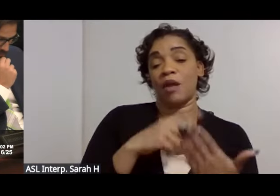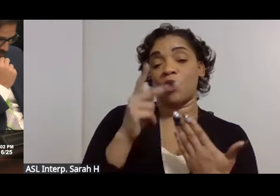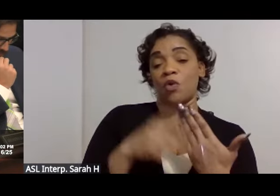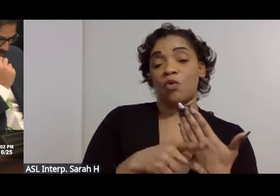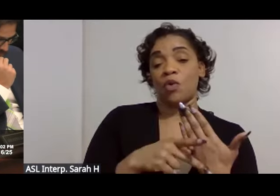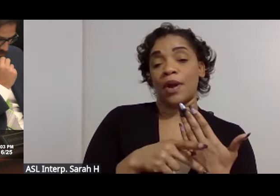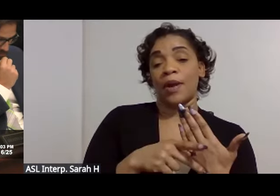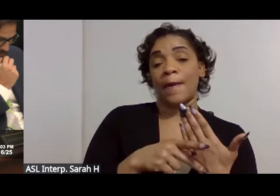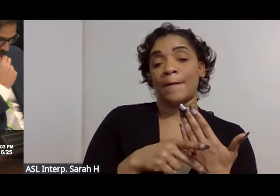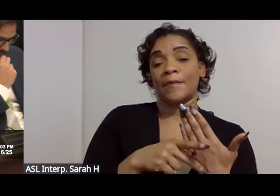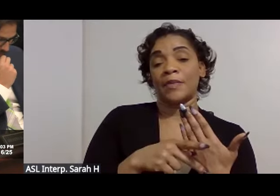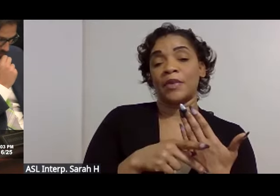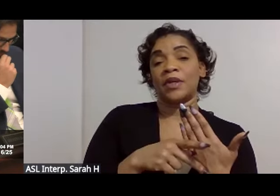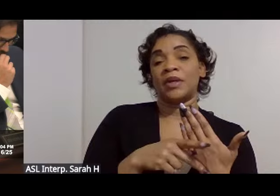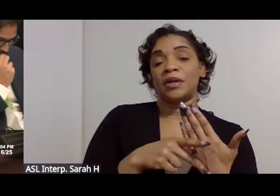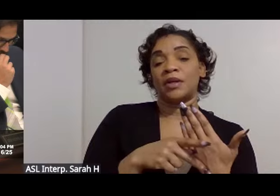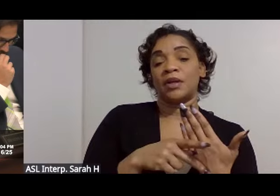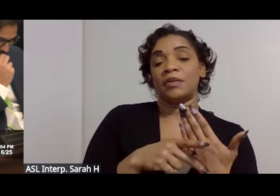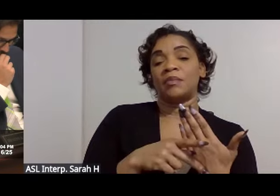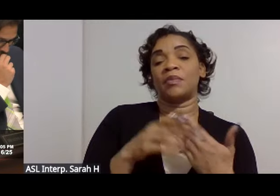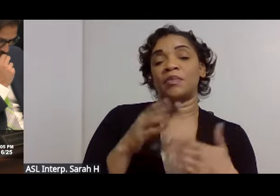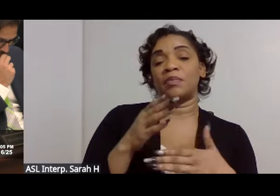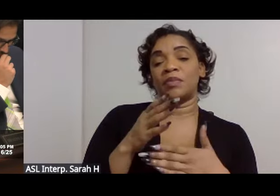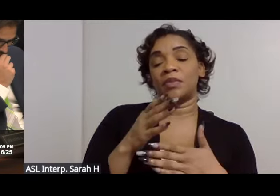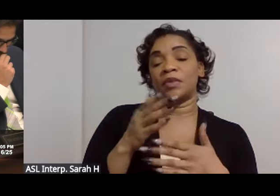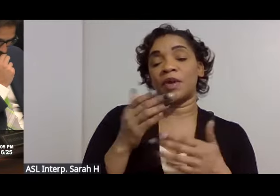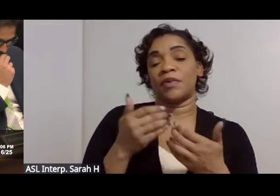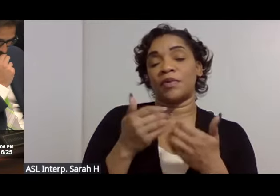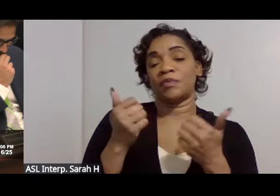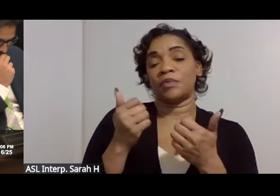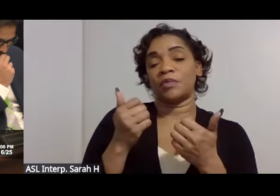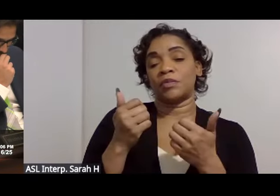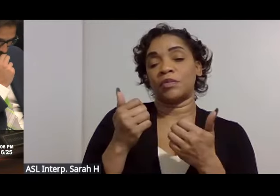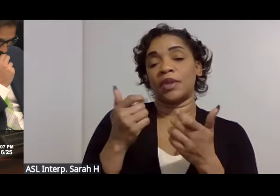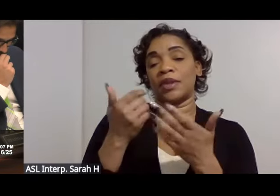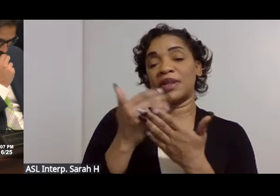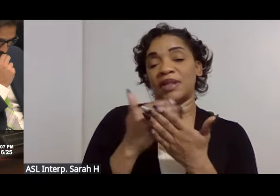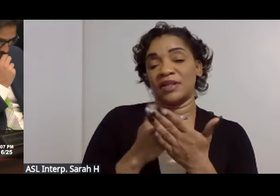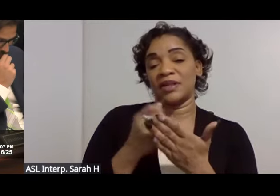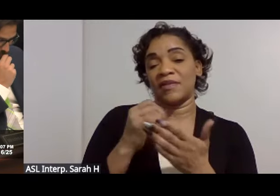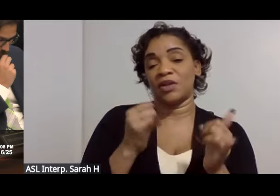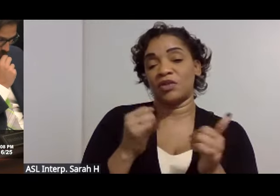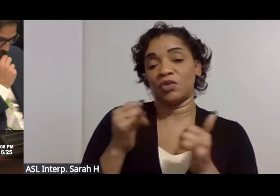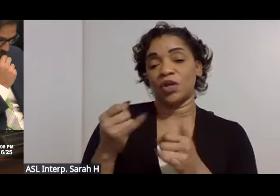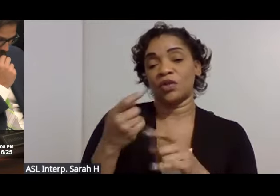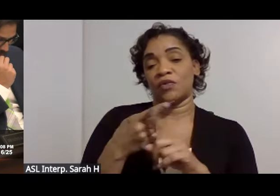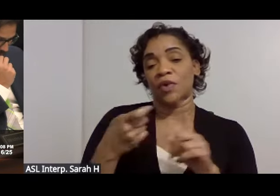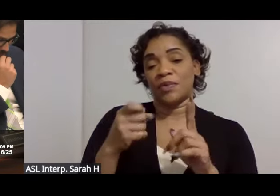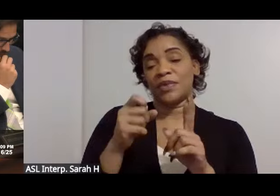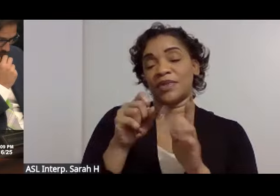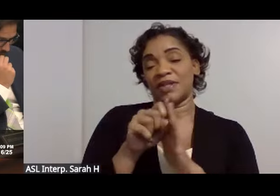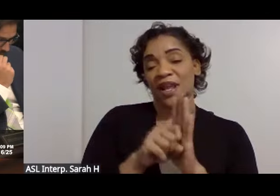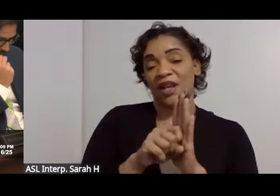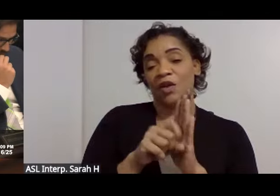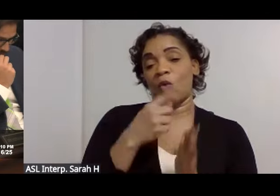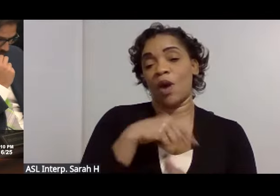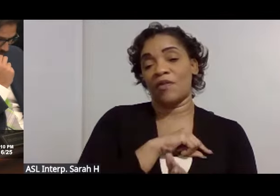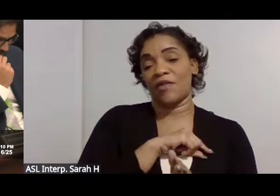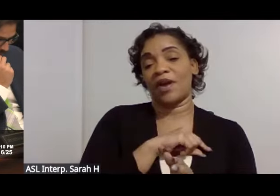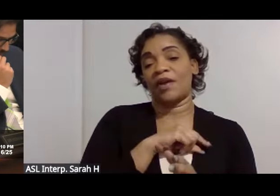lists of individuals from the state qualified voter file, including any separate lists for individuals eligible to vote in state